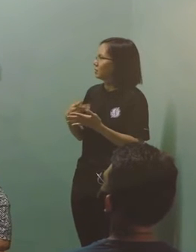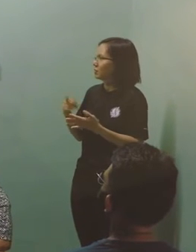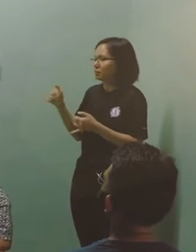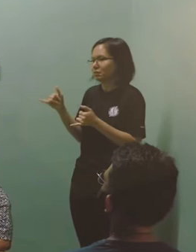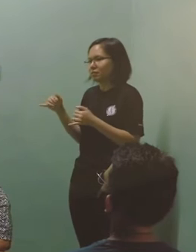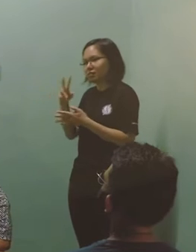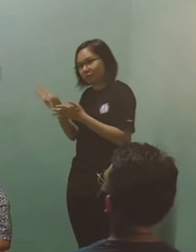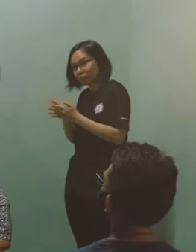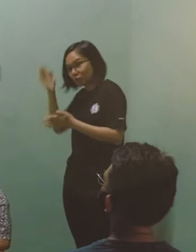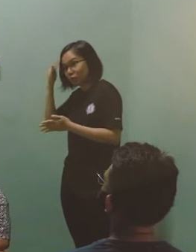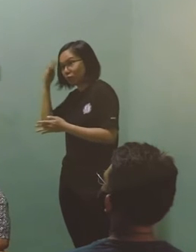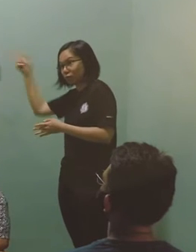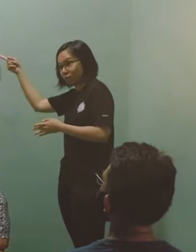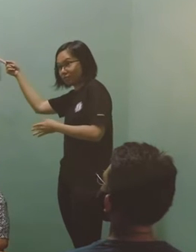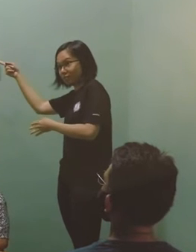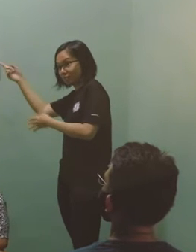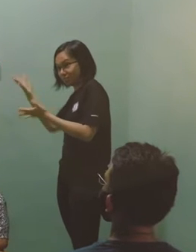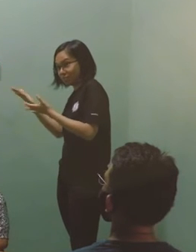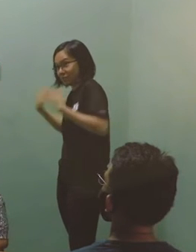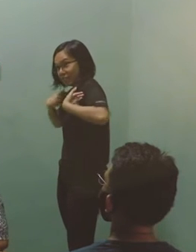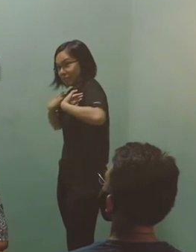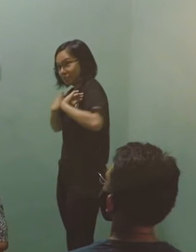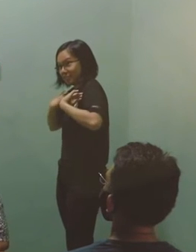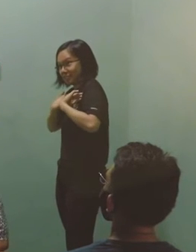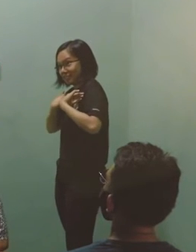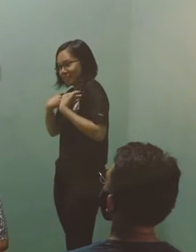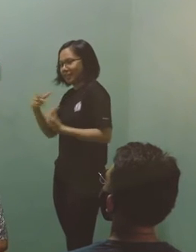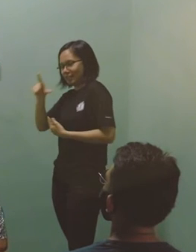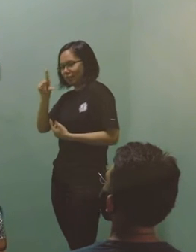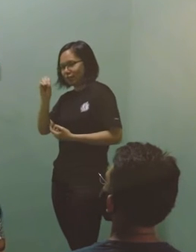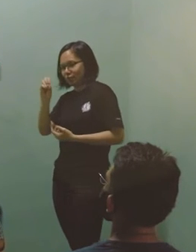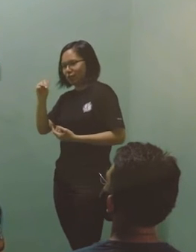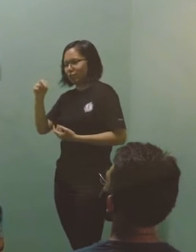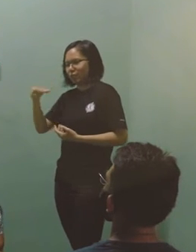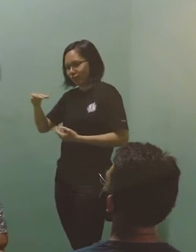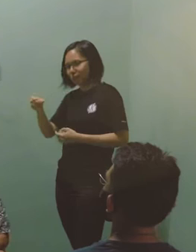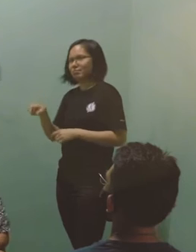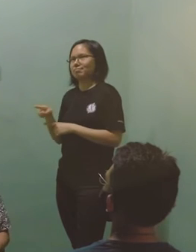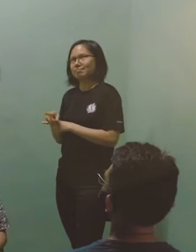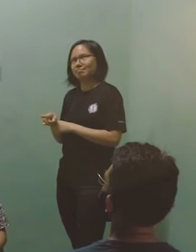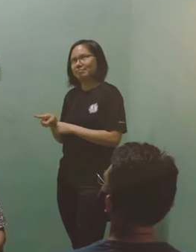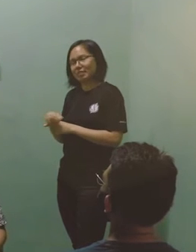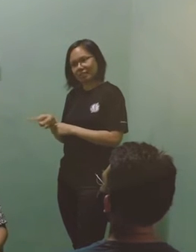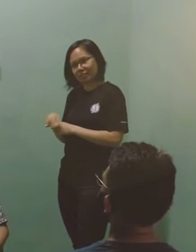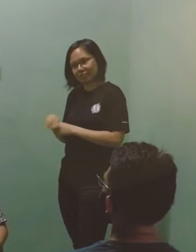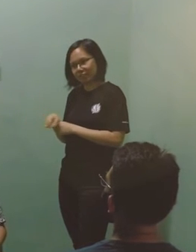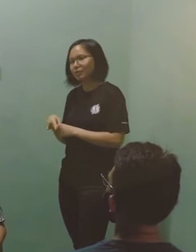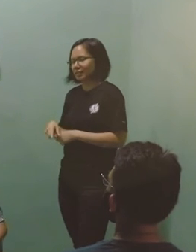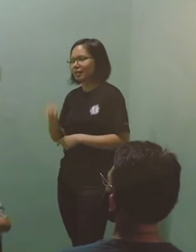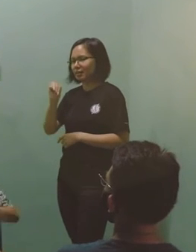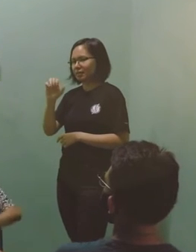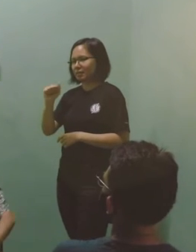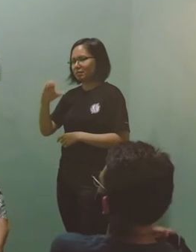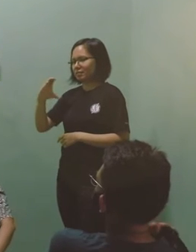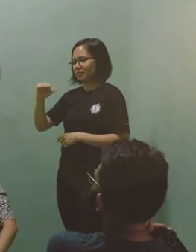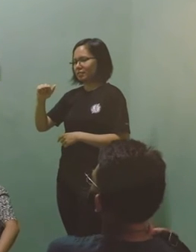right? It's a long-tailed macaque. It's just the very common monkey that we have. And when you watch the video, I just want you to pay attention